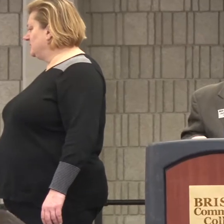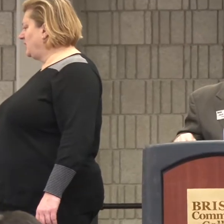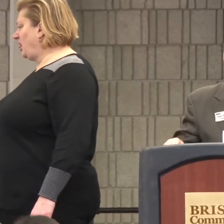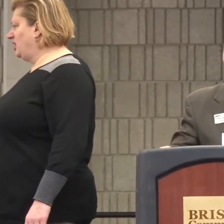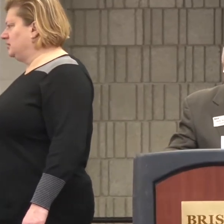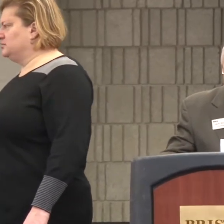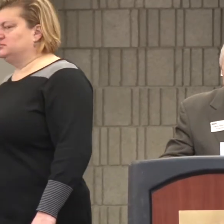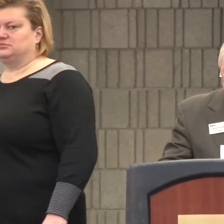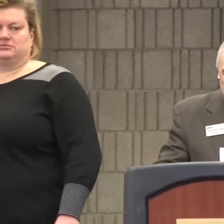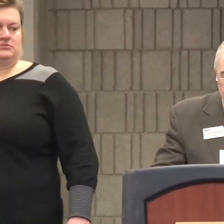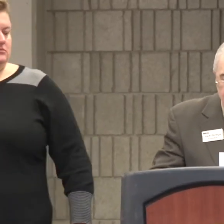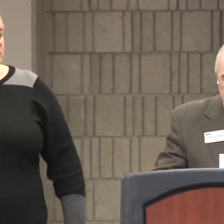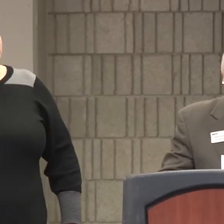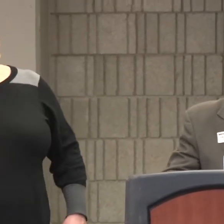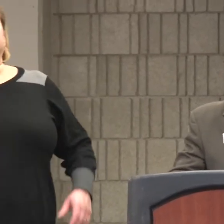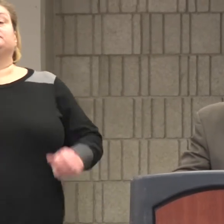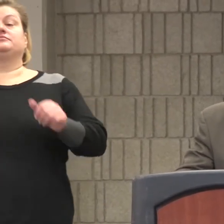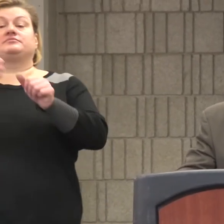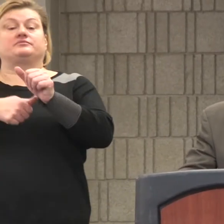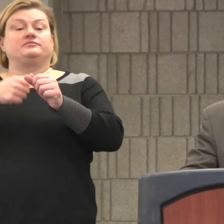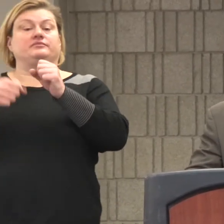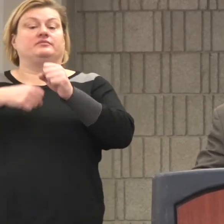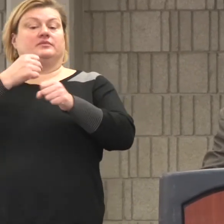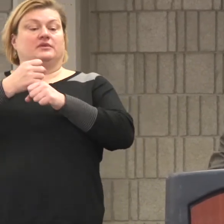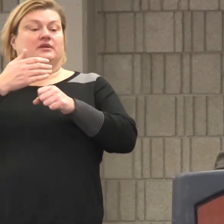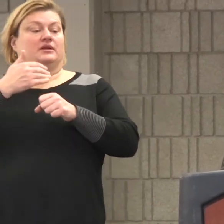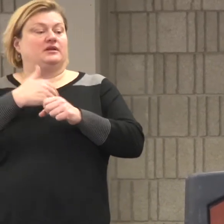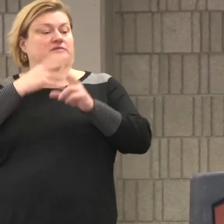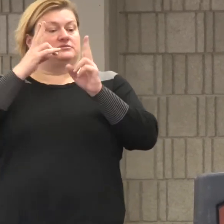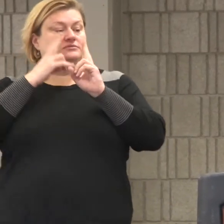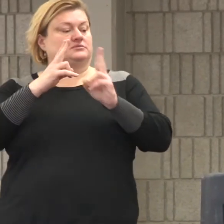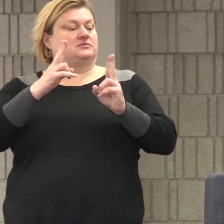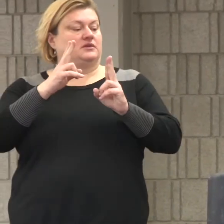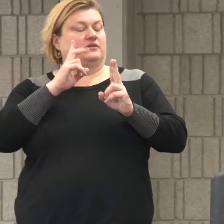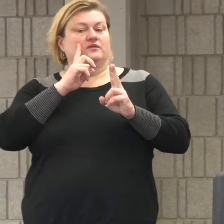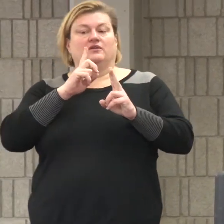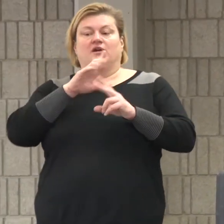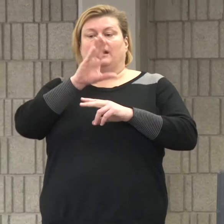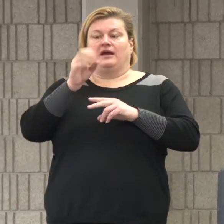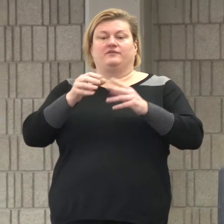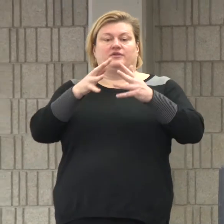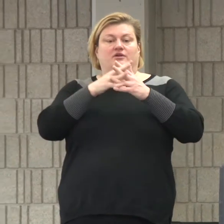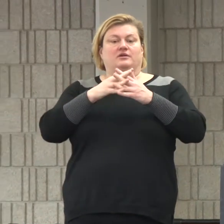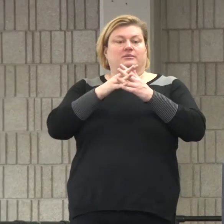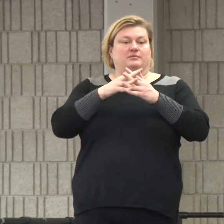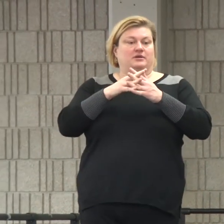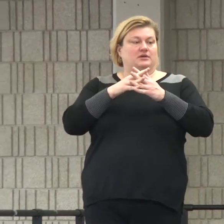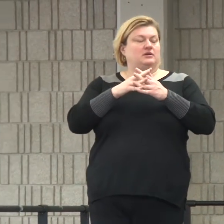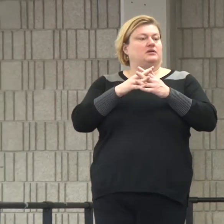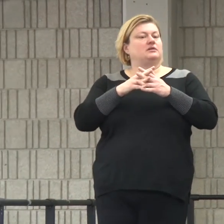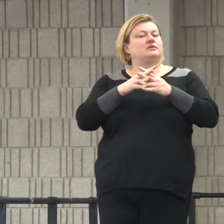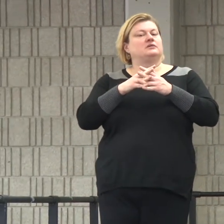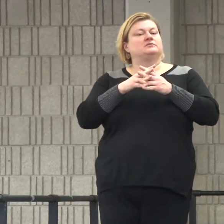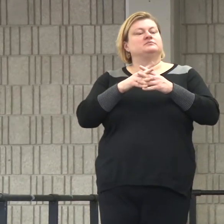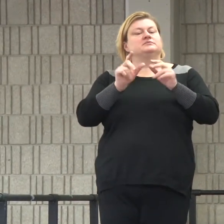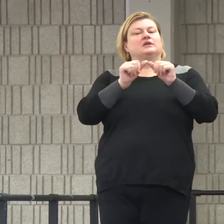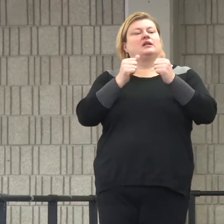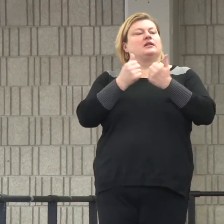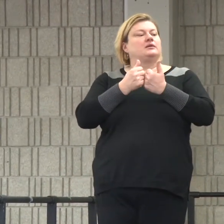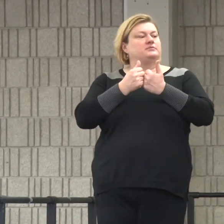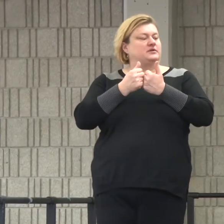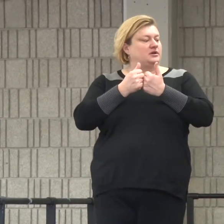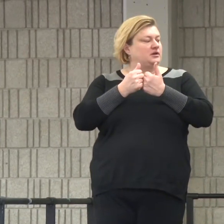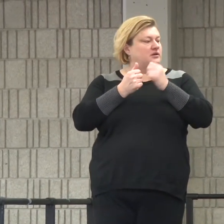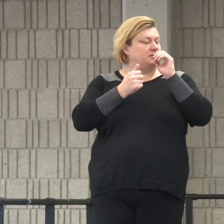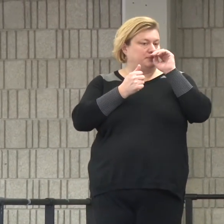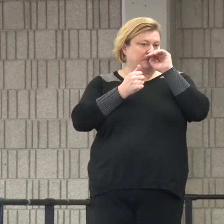Each year we present a Distinguished African American Alumna Award, and it's presented by our BCC Alumni